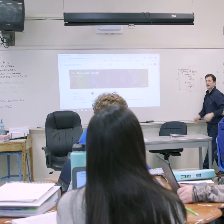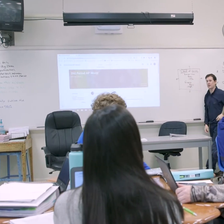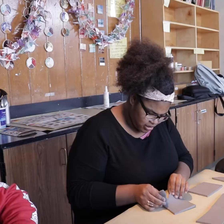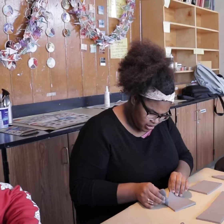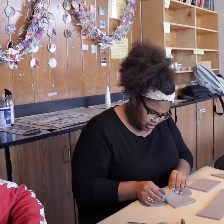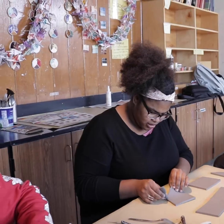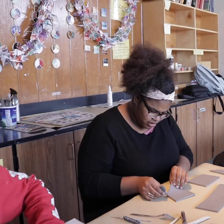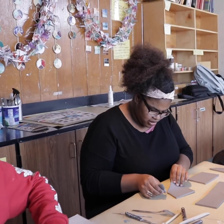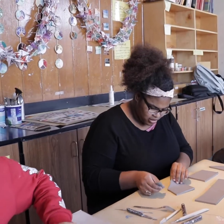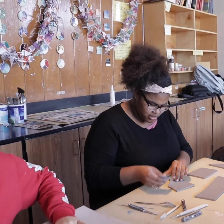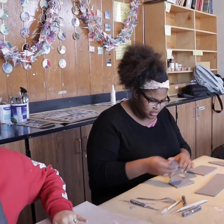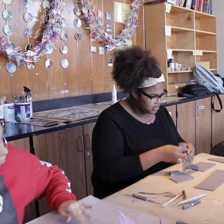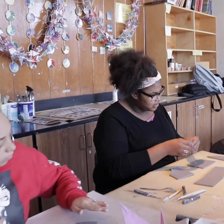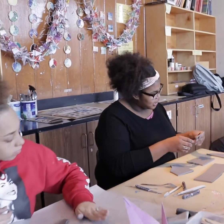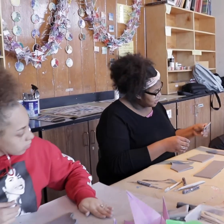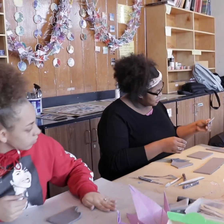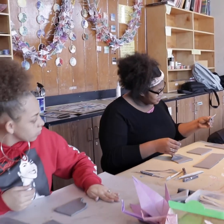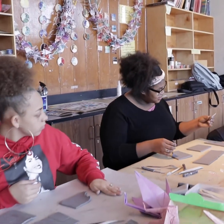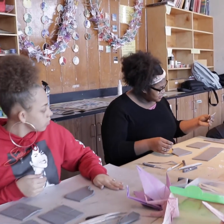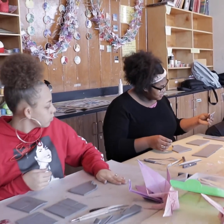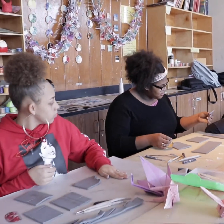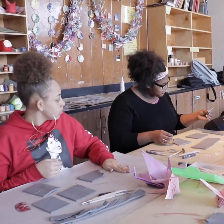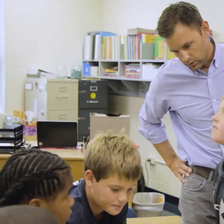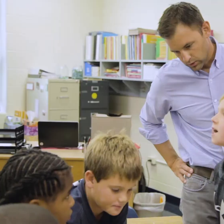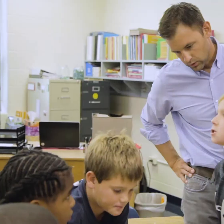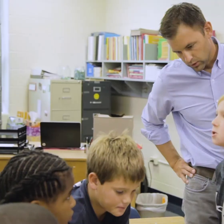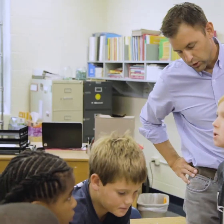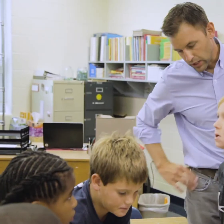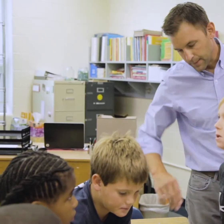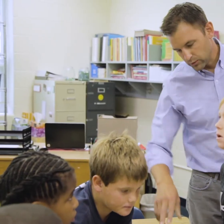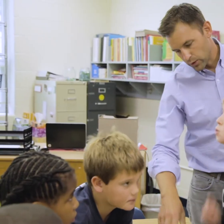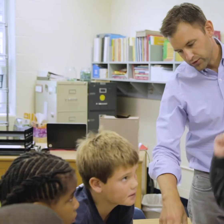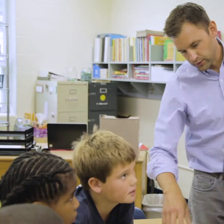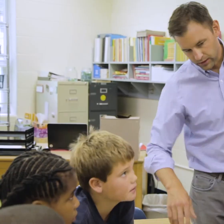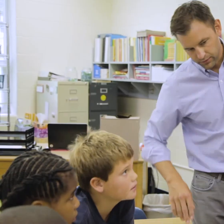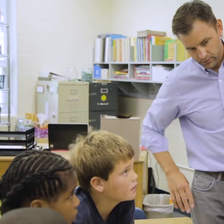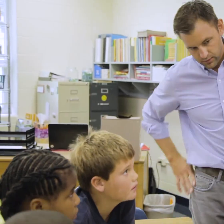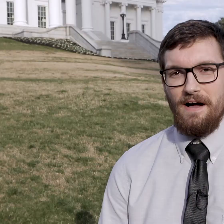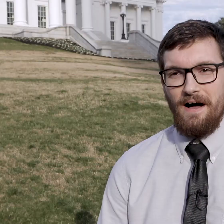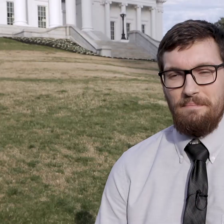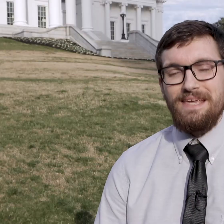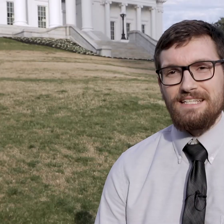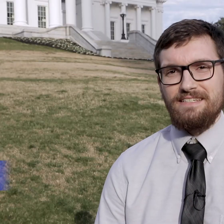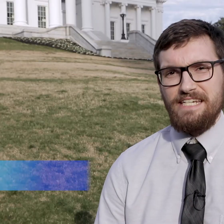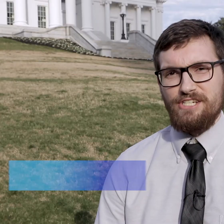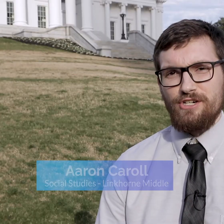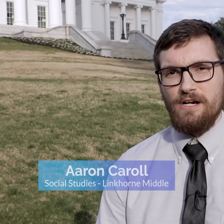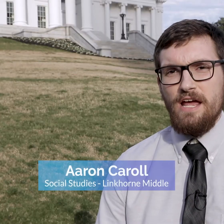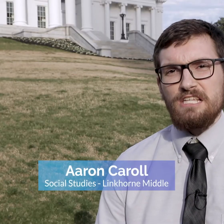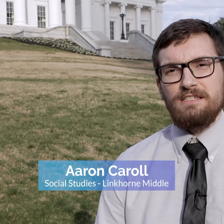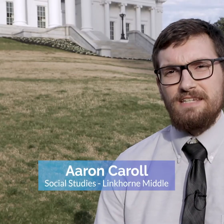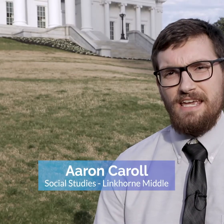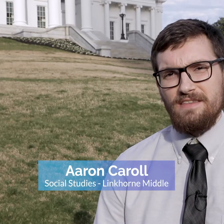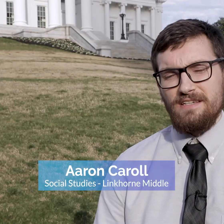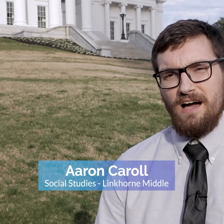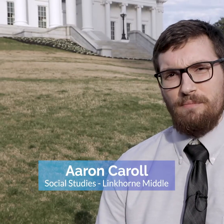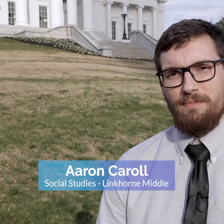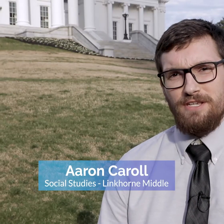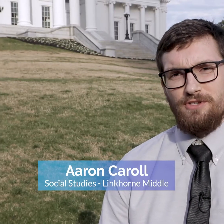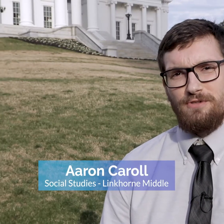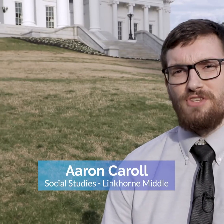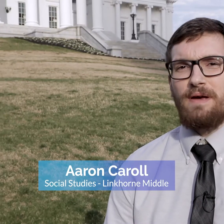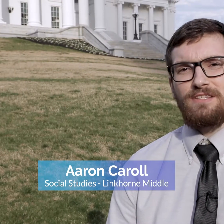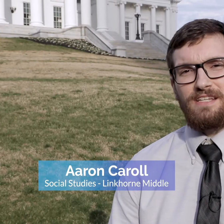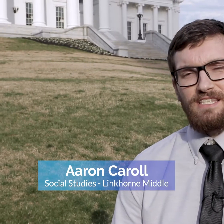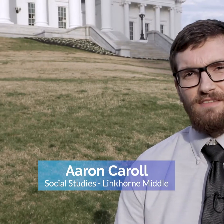all 130 of them, and just truly pour into them. Reinvesting looks like me as a teacher taking the time